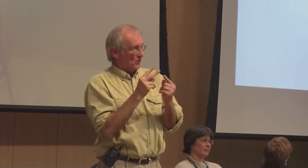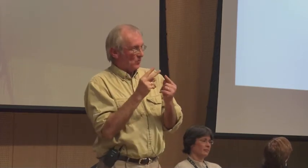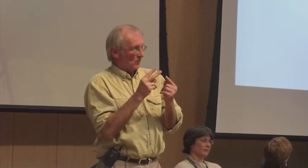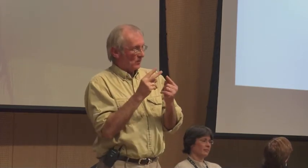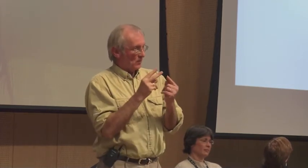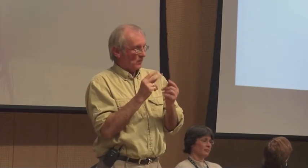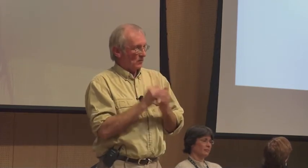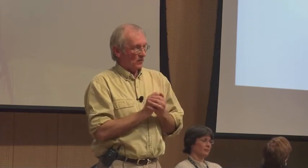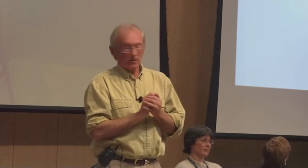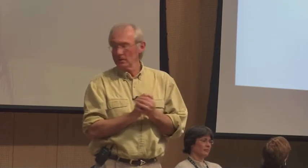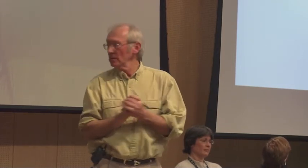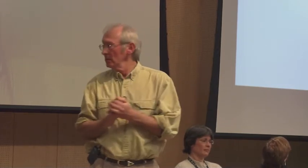view.